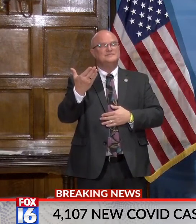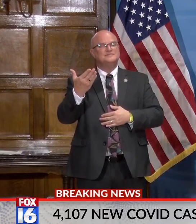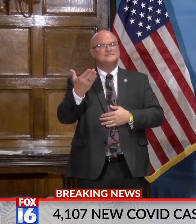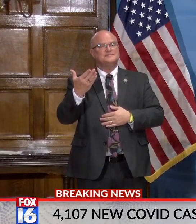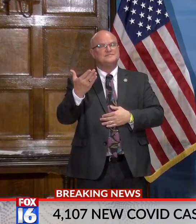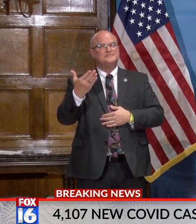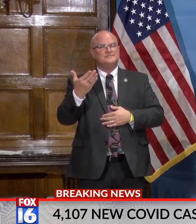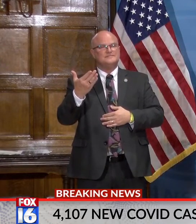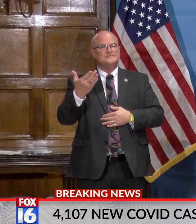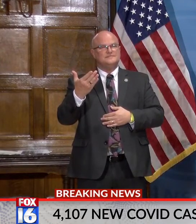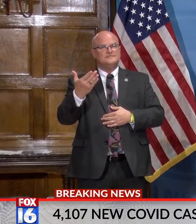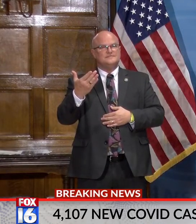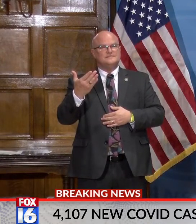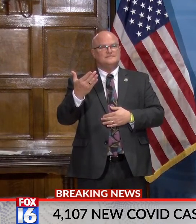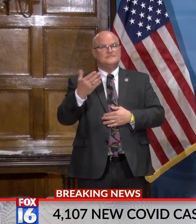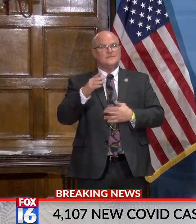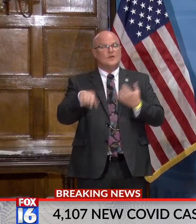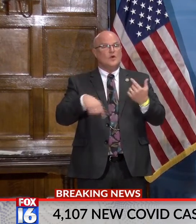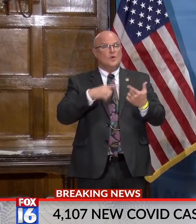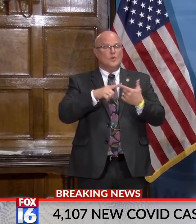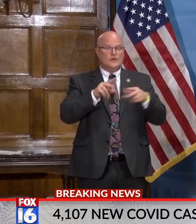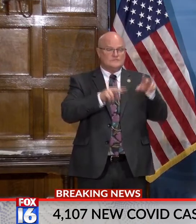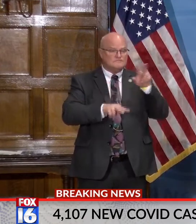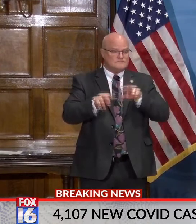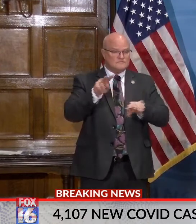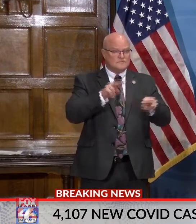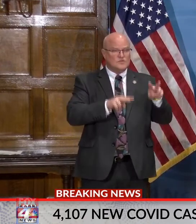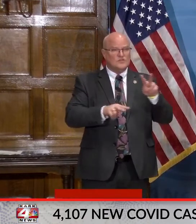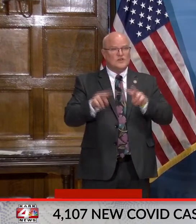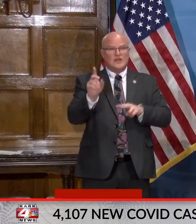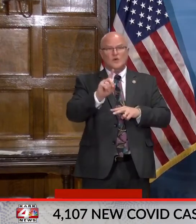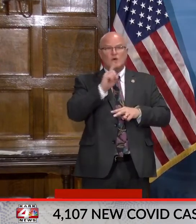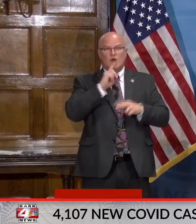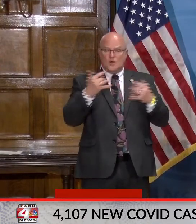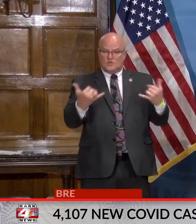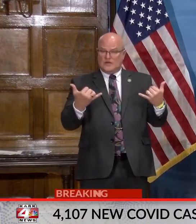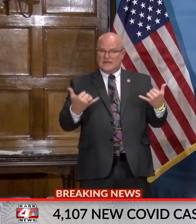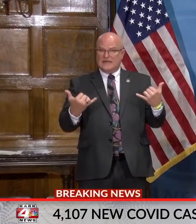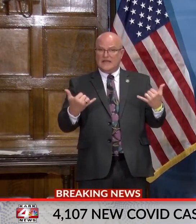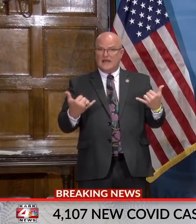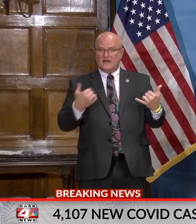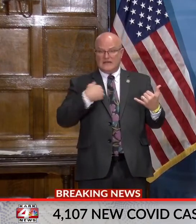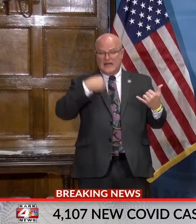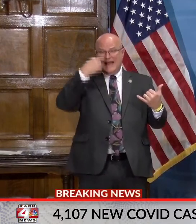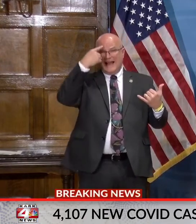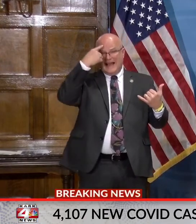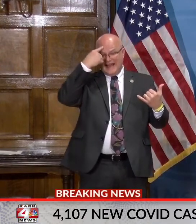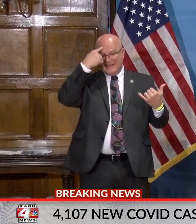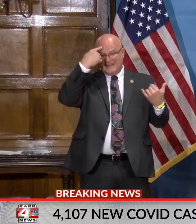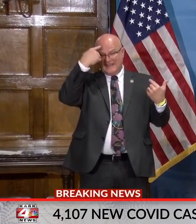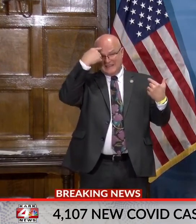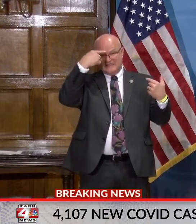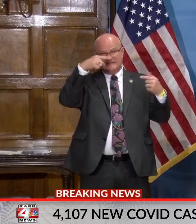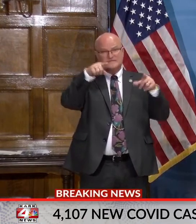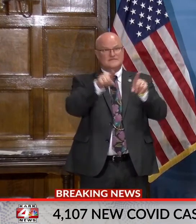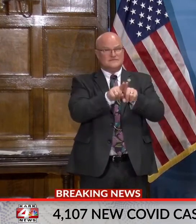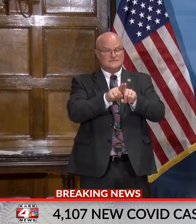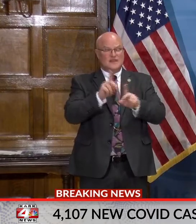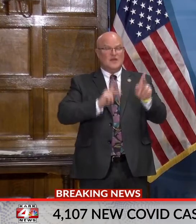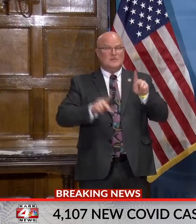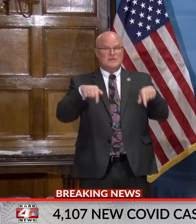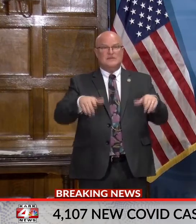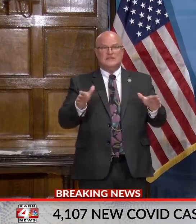me. Whenever you look at where we are right now, I think the general consensus of everybody in